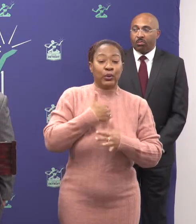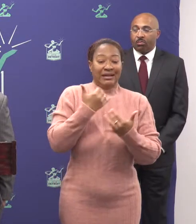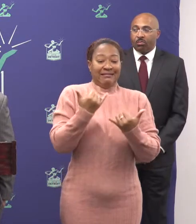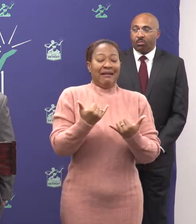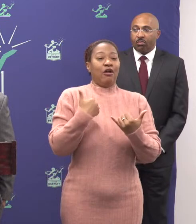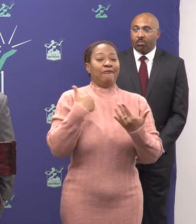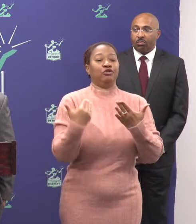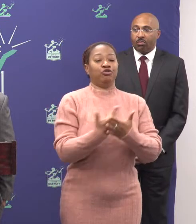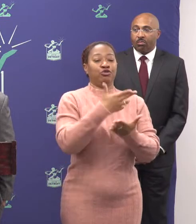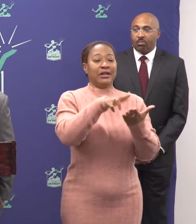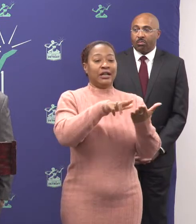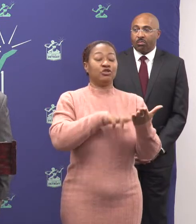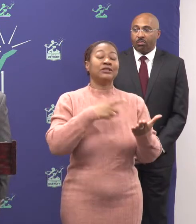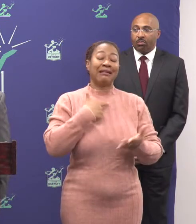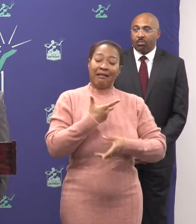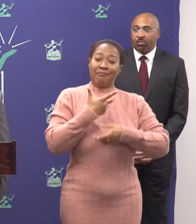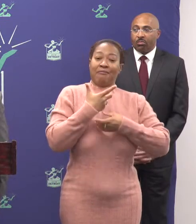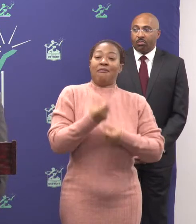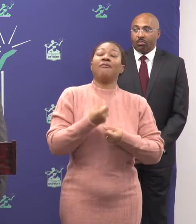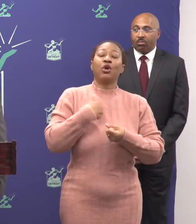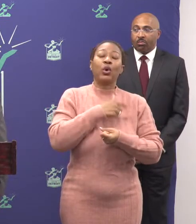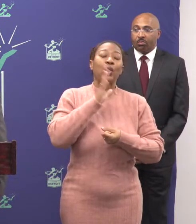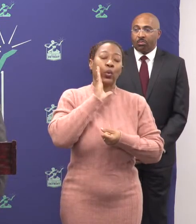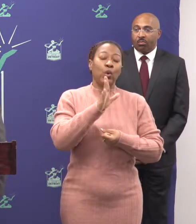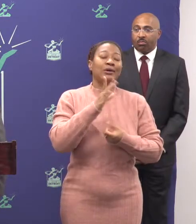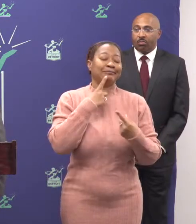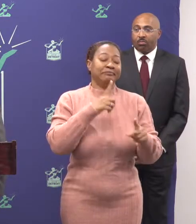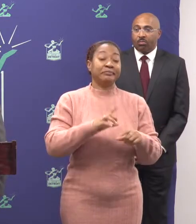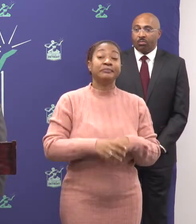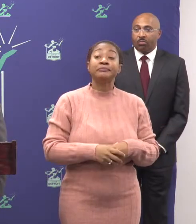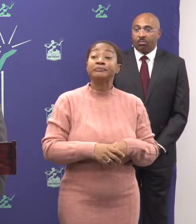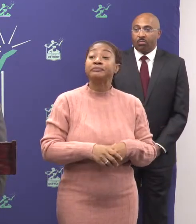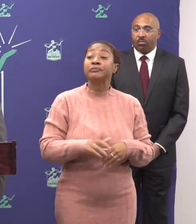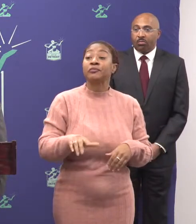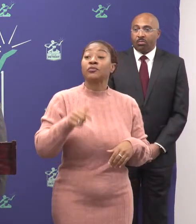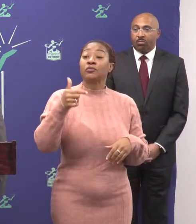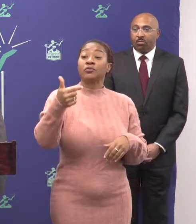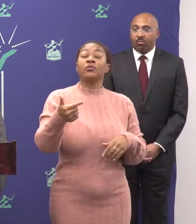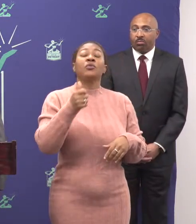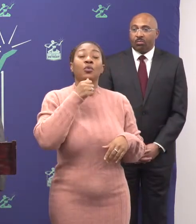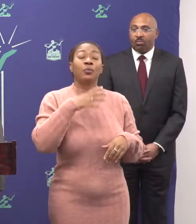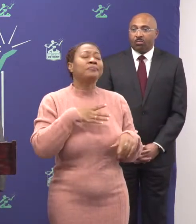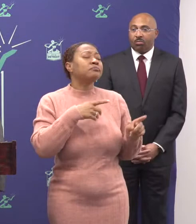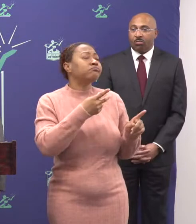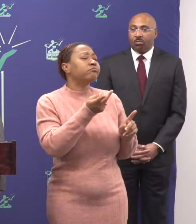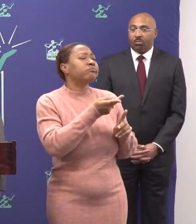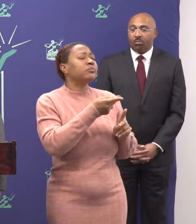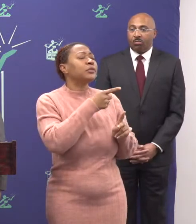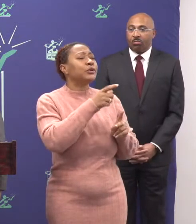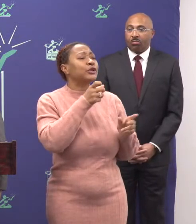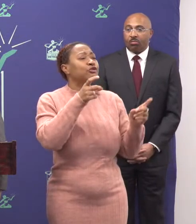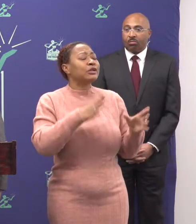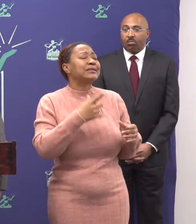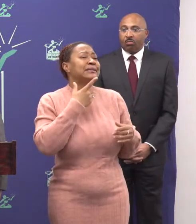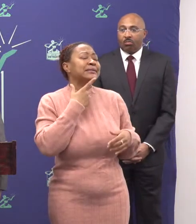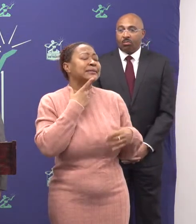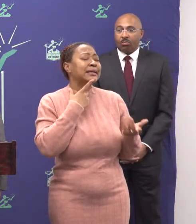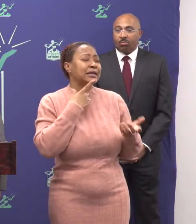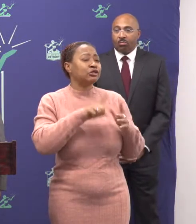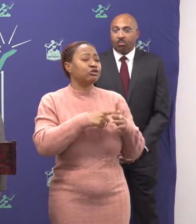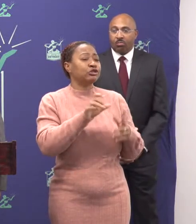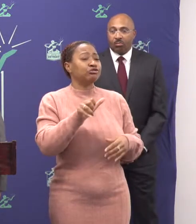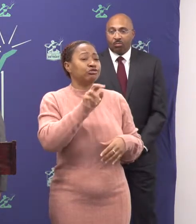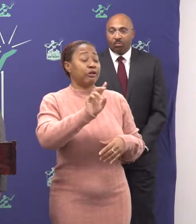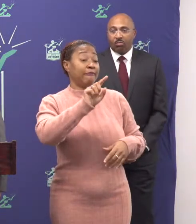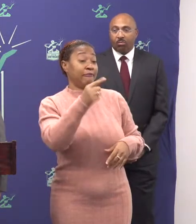contracts now, and I'm confident we'll execute them competently. Yes? Booth, yourself and the director have alluded to the fact that starting